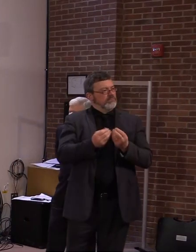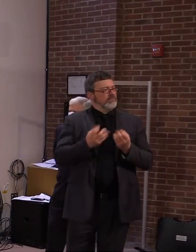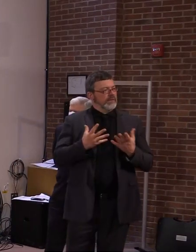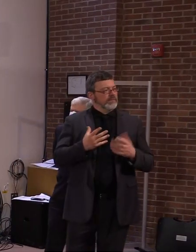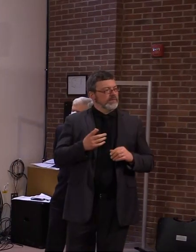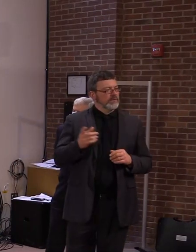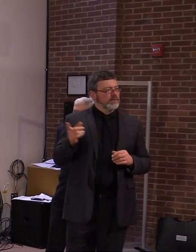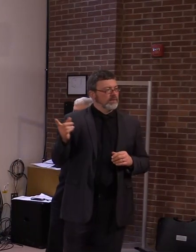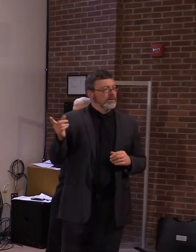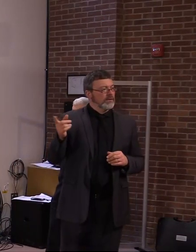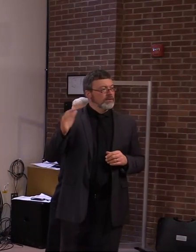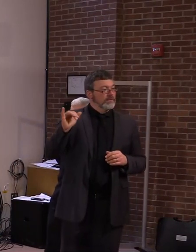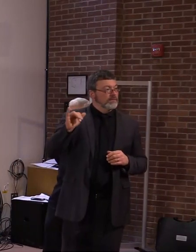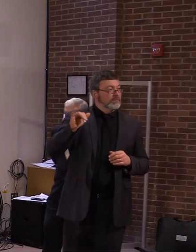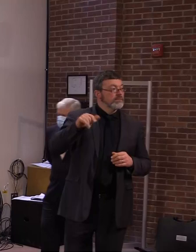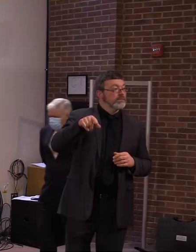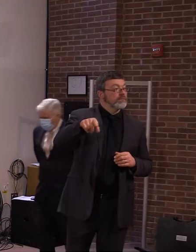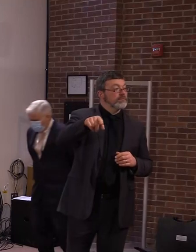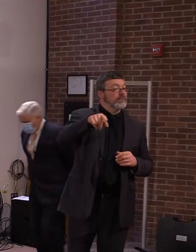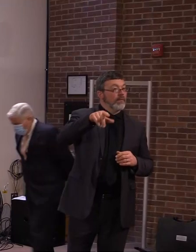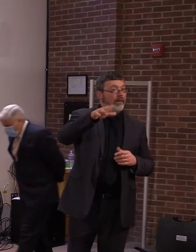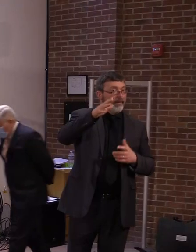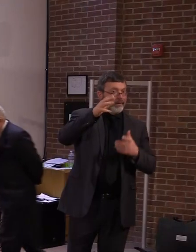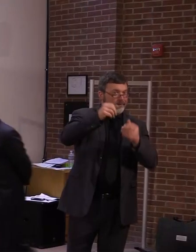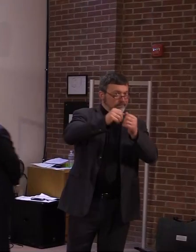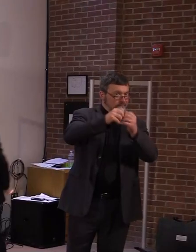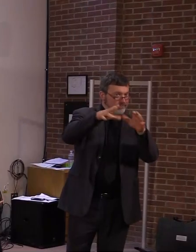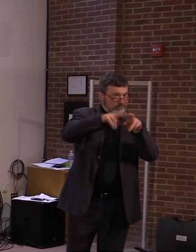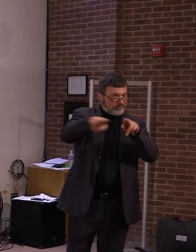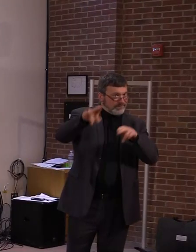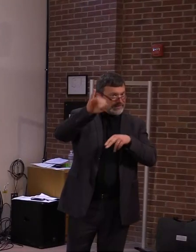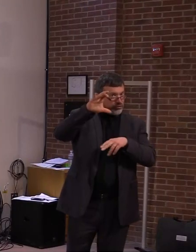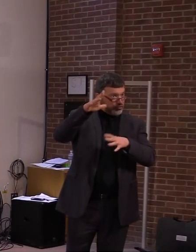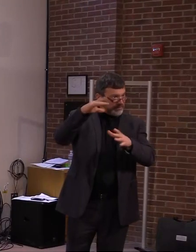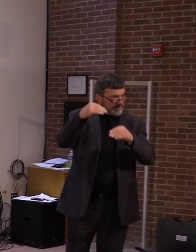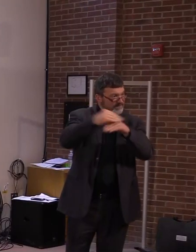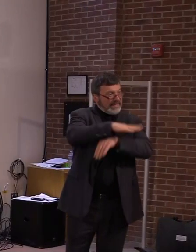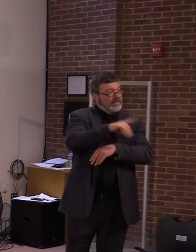ICU and hospital bed needs? Secretary Smith.